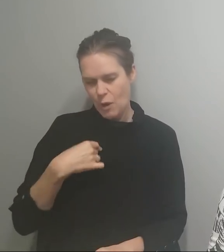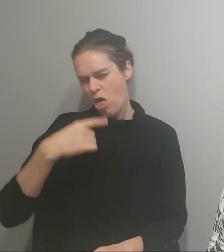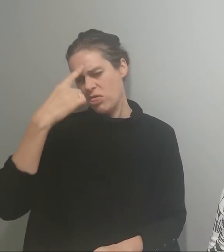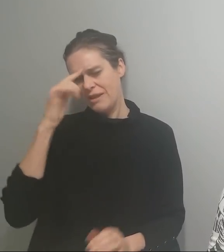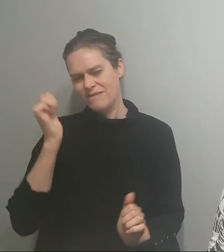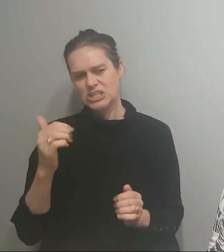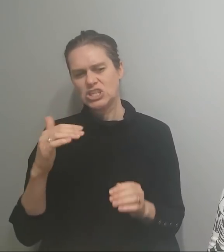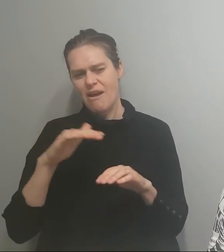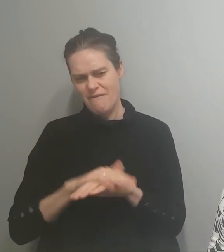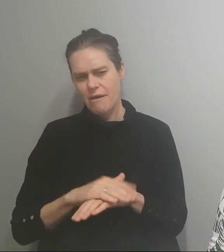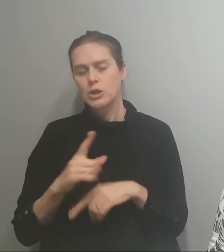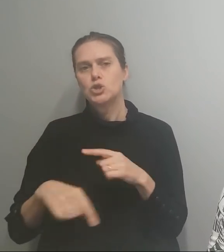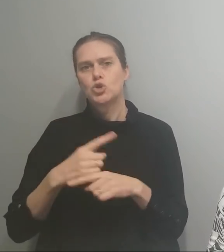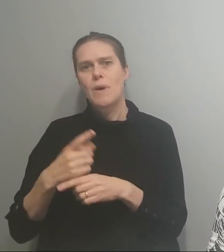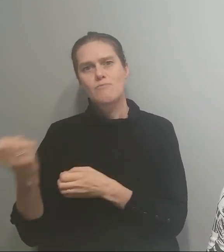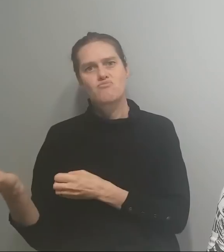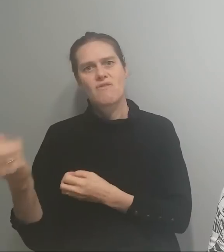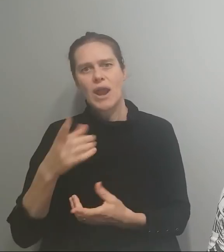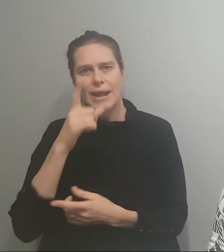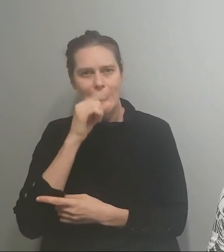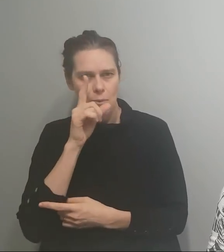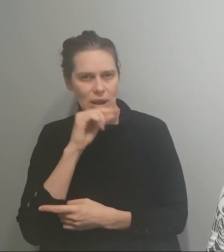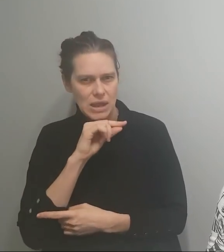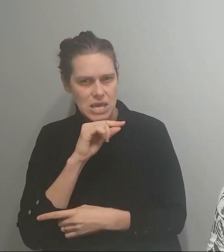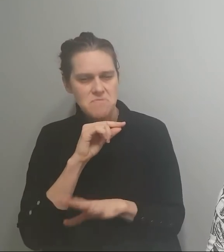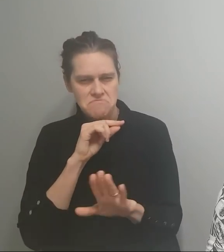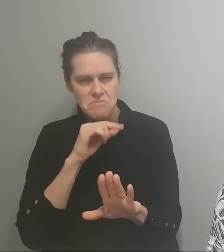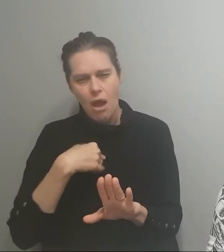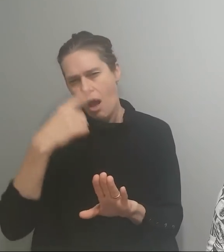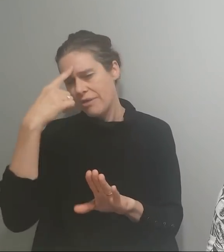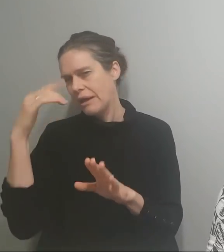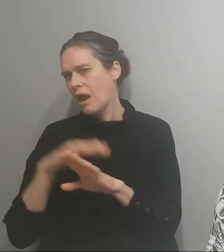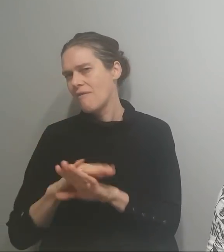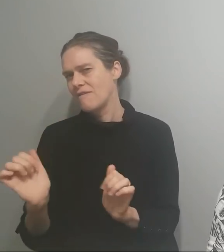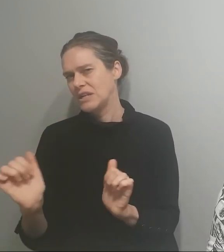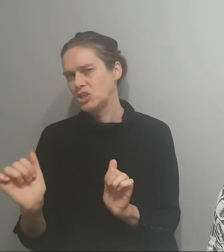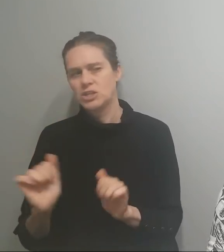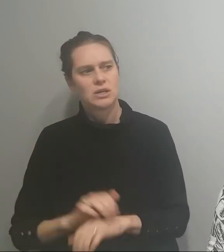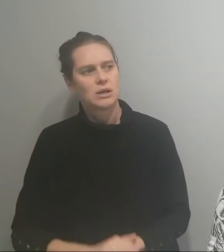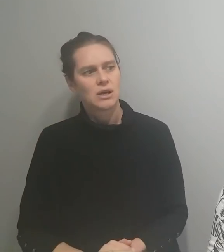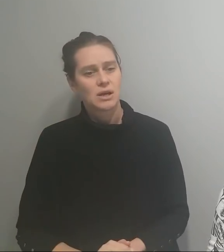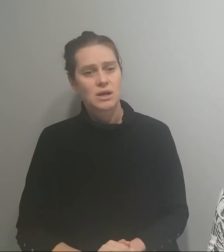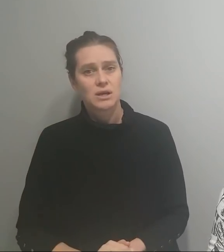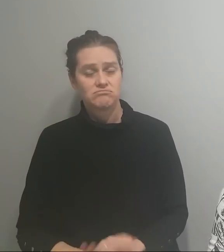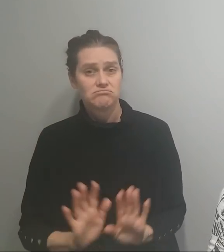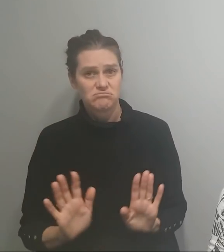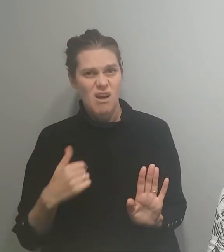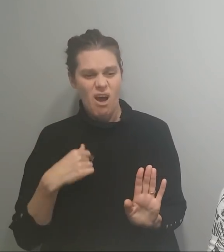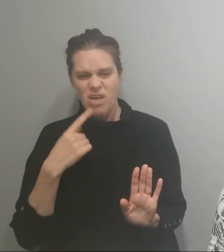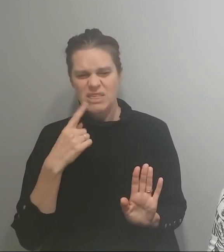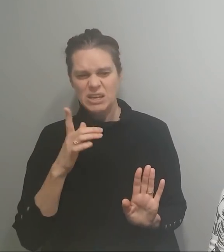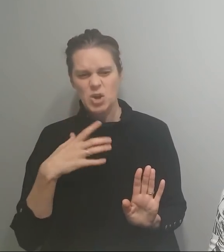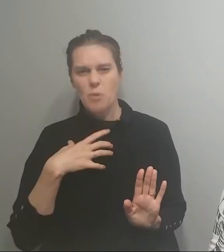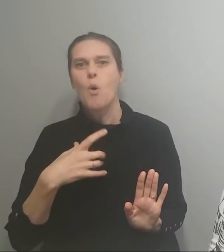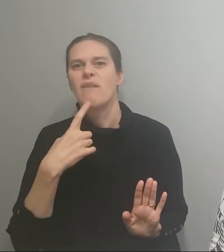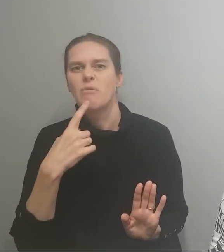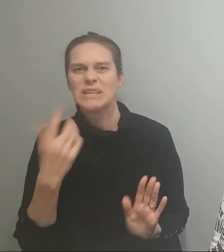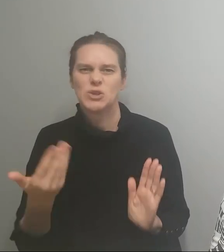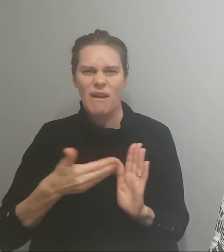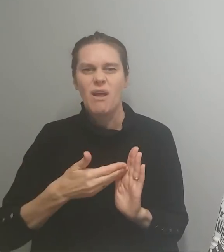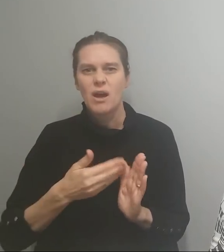in terms of provider capability. So I don't think I've got anything to add to that there was funding